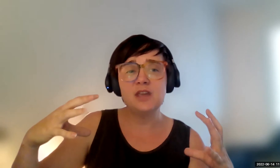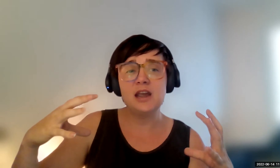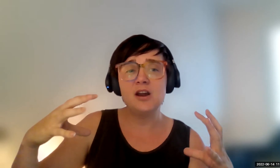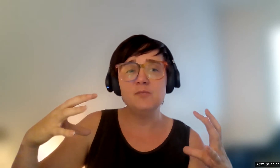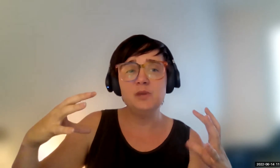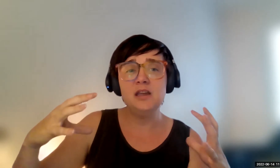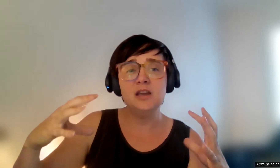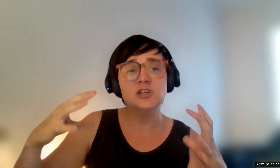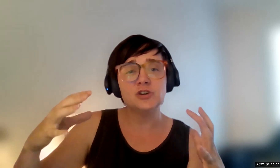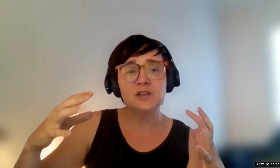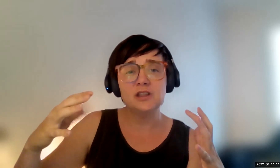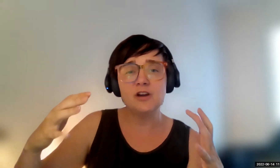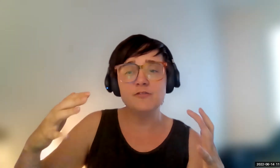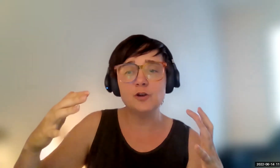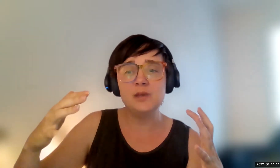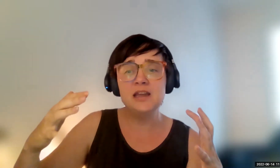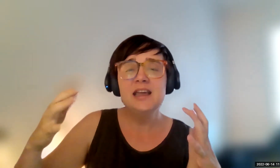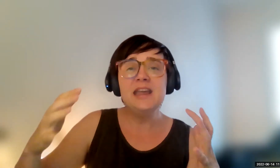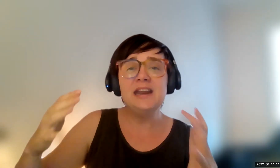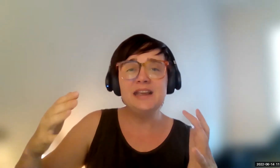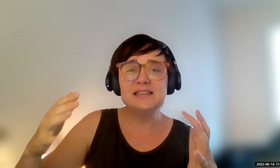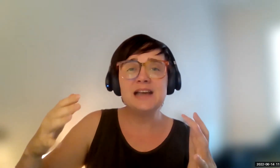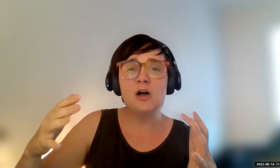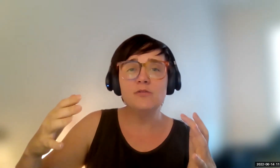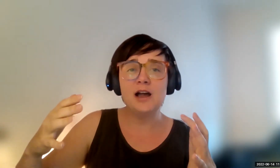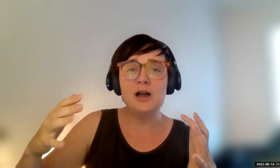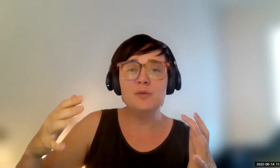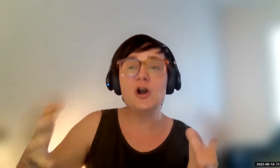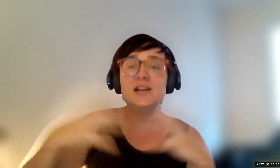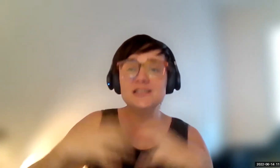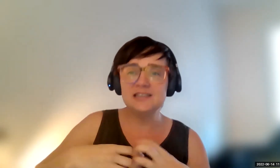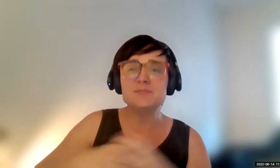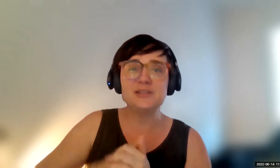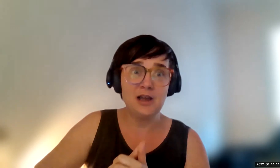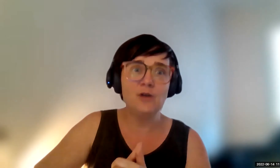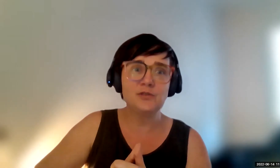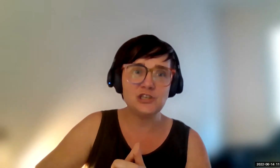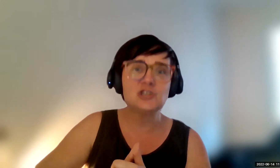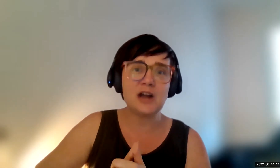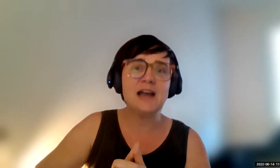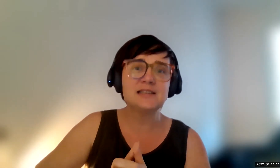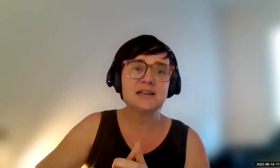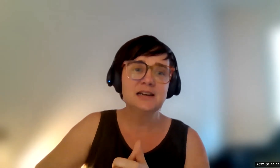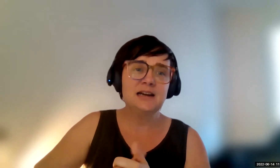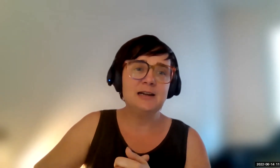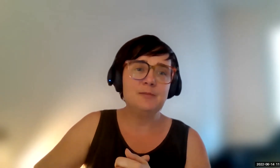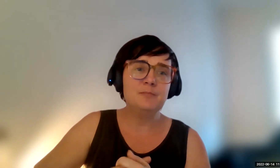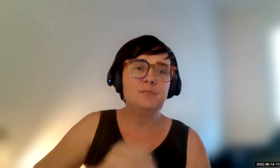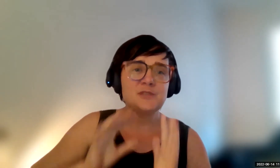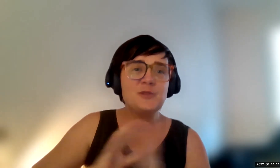primary sources of care and being assured that they're affirming in itself causes mental health